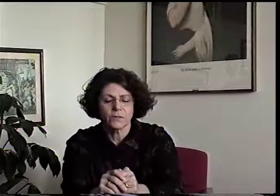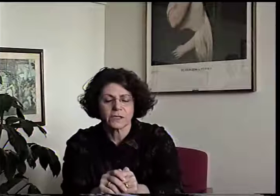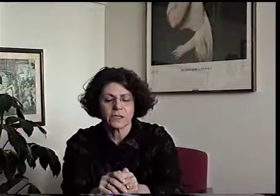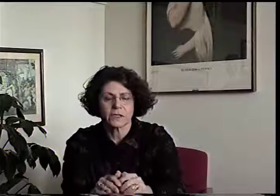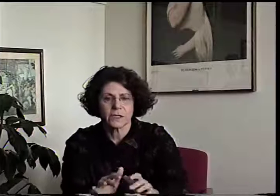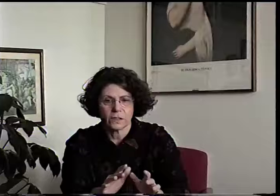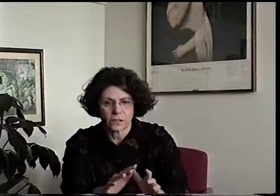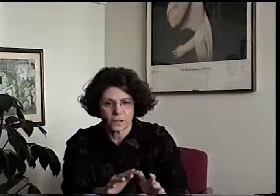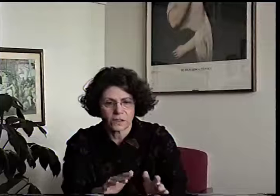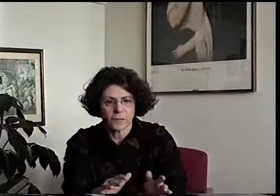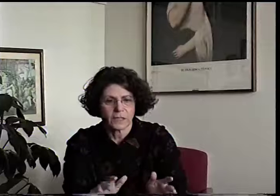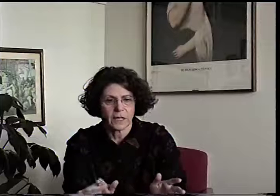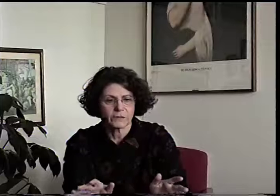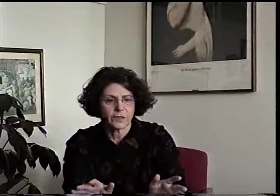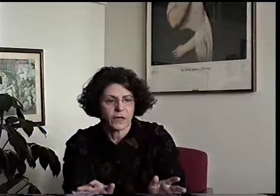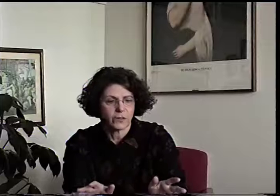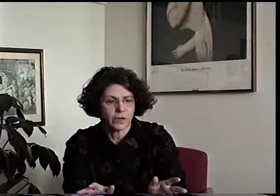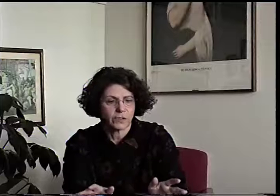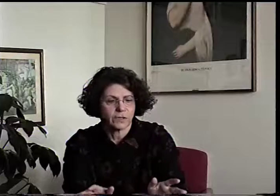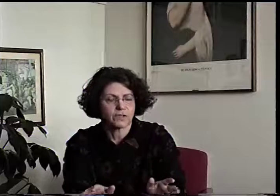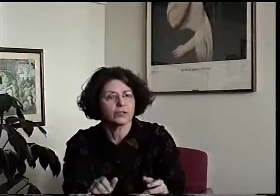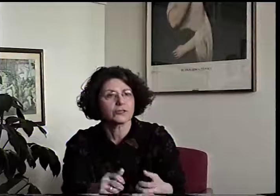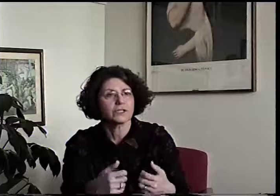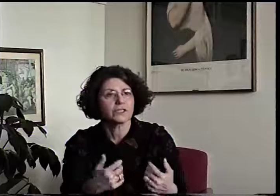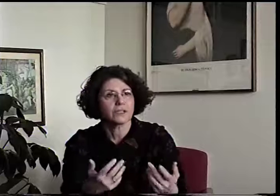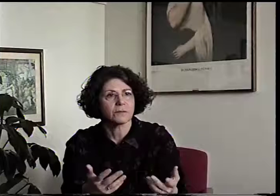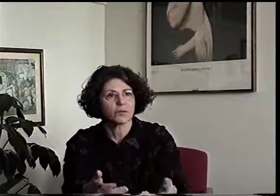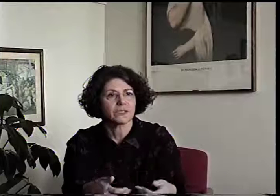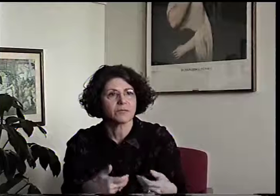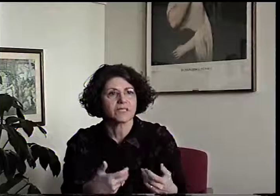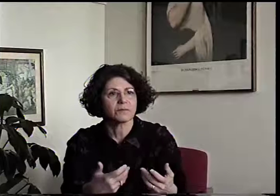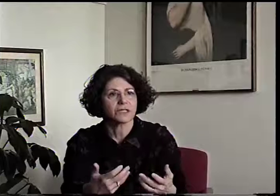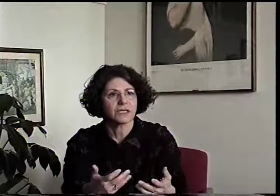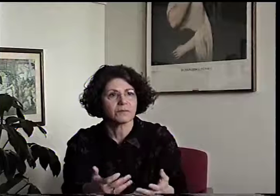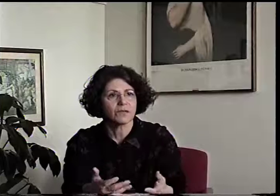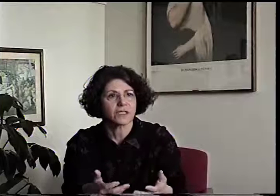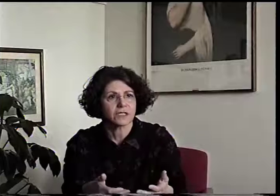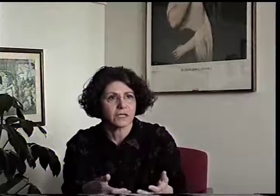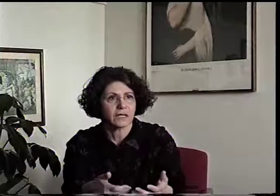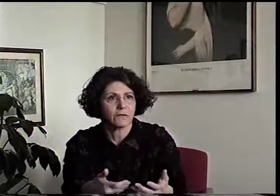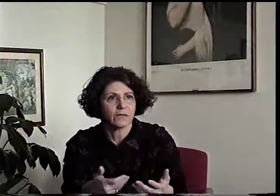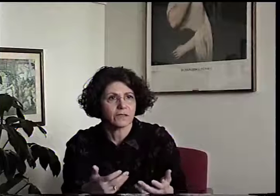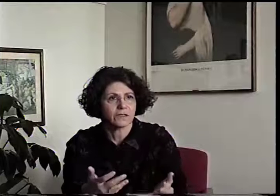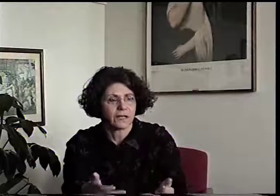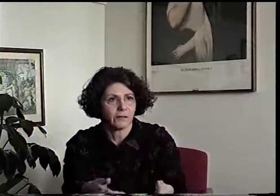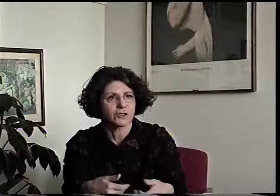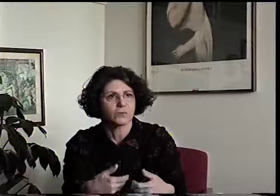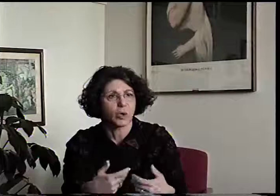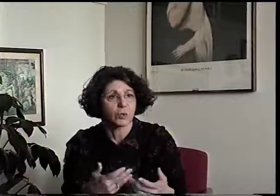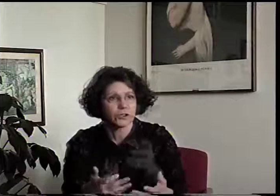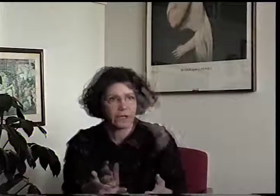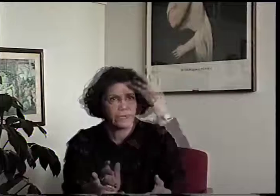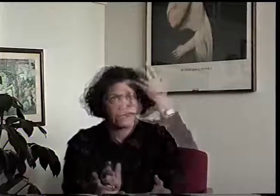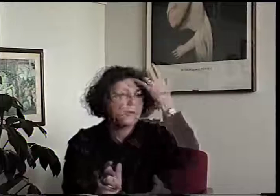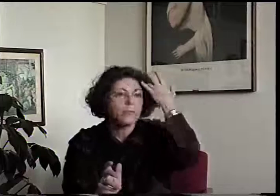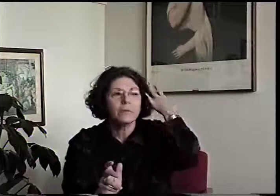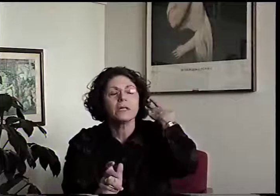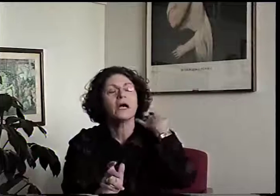was he spent a lot of time with young deaf children, teaching them to express themselves using sign language and poetry. People